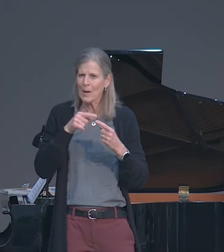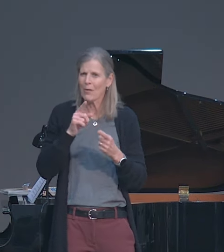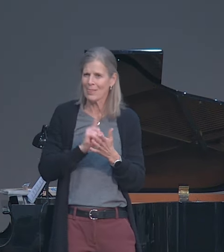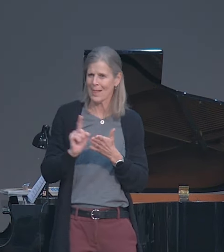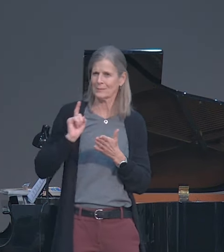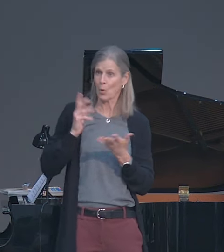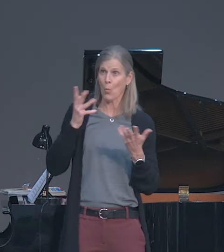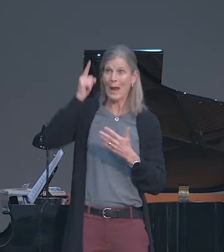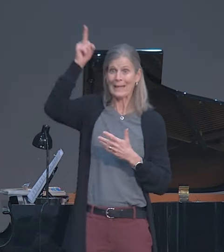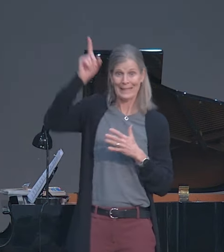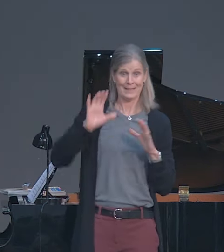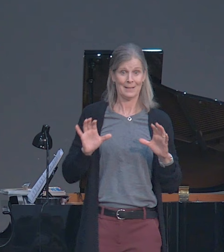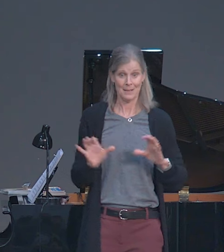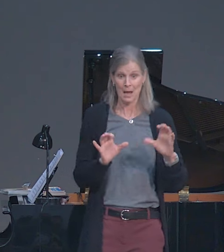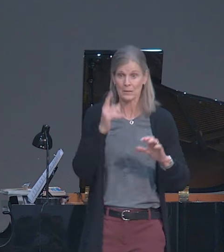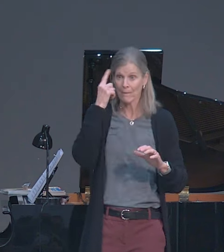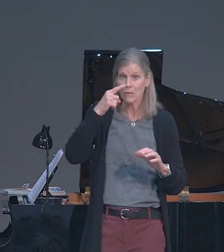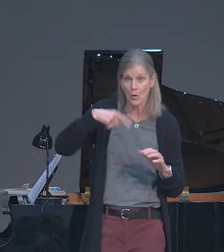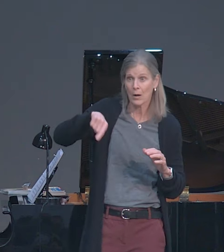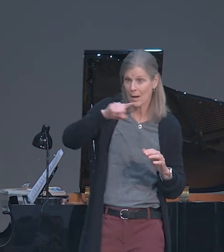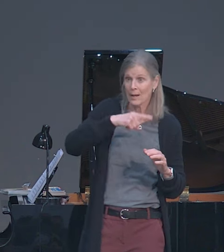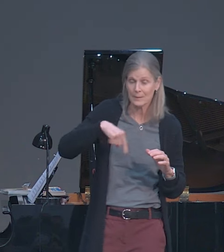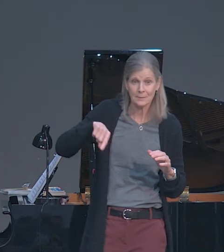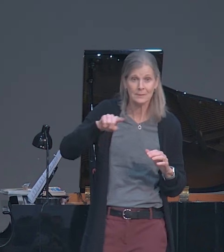He does for us,